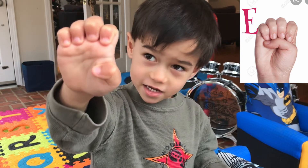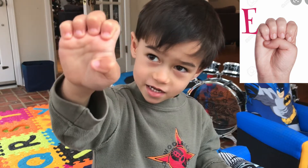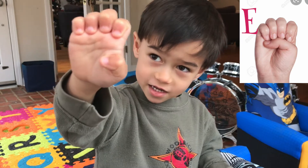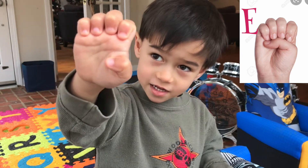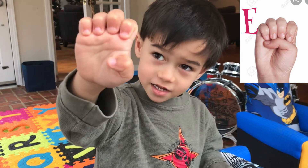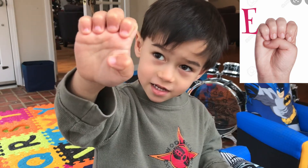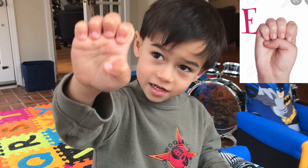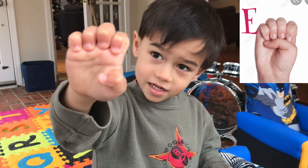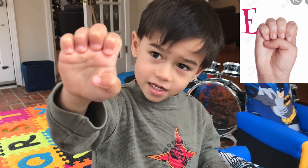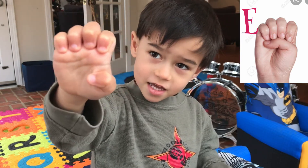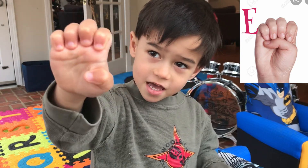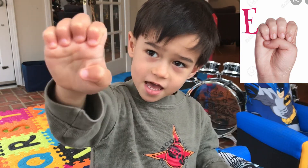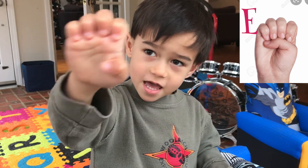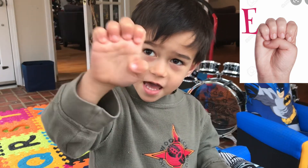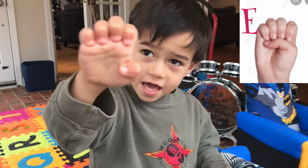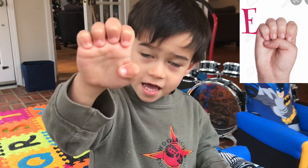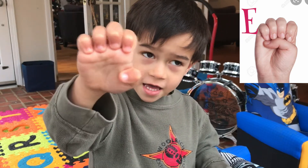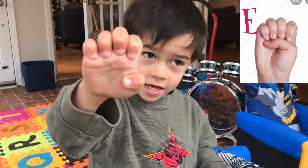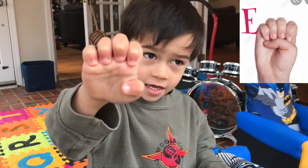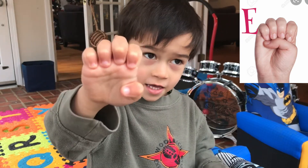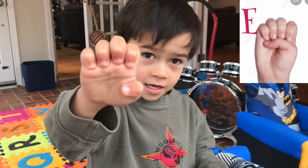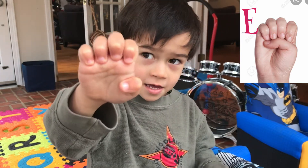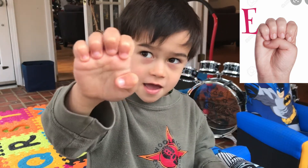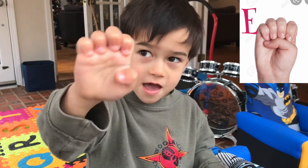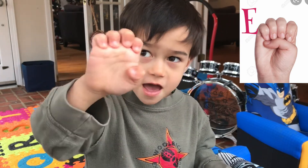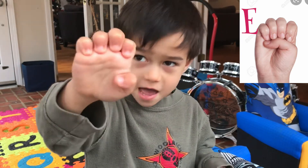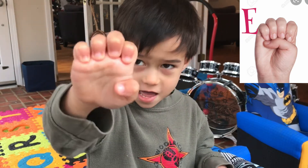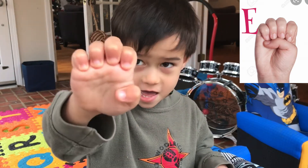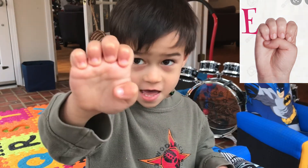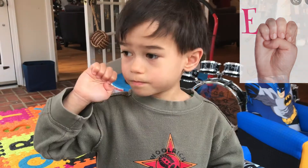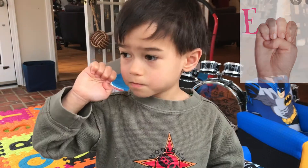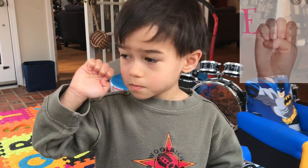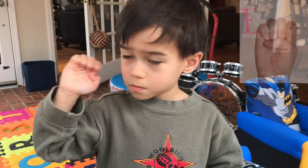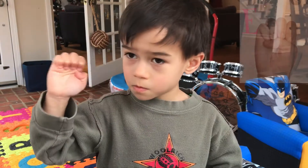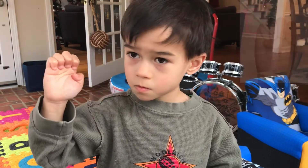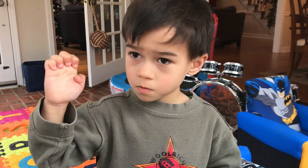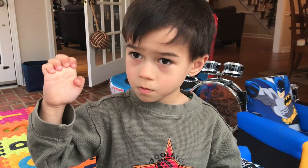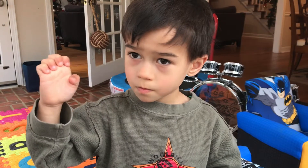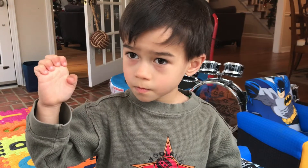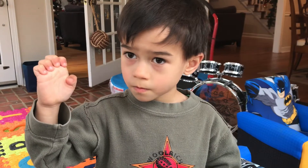sound of E? F. F. What's letter F?